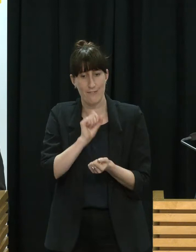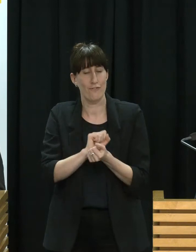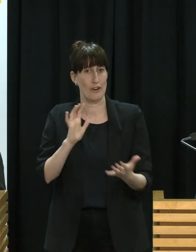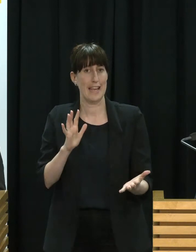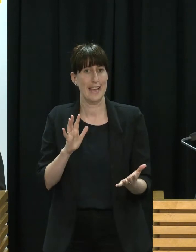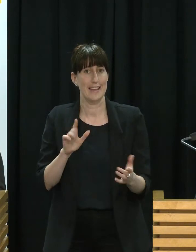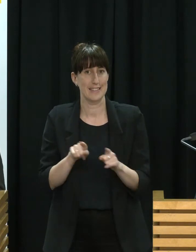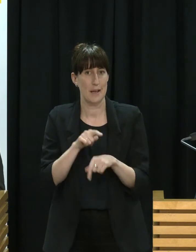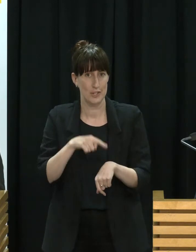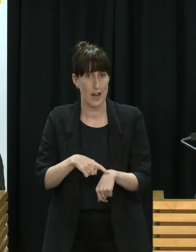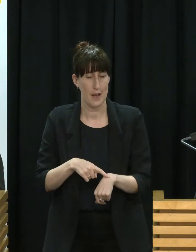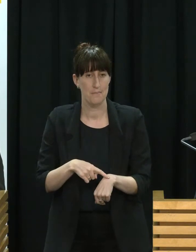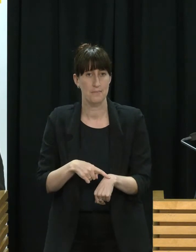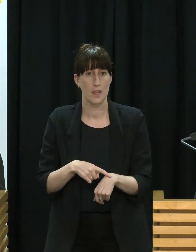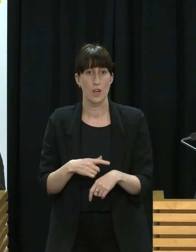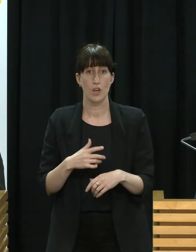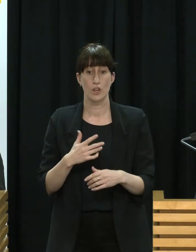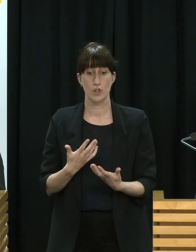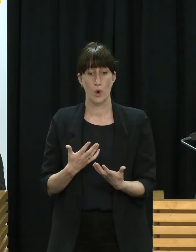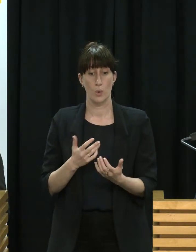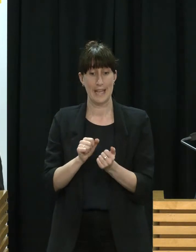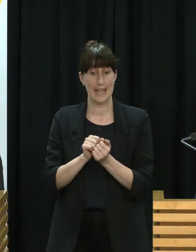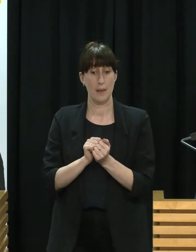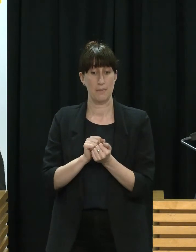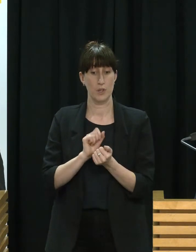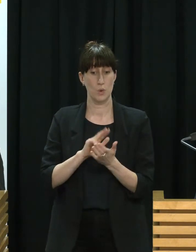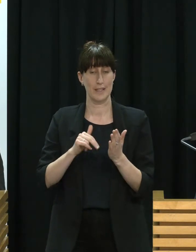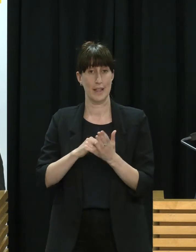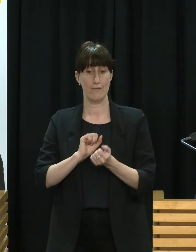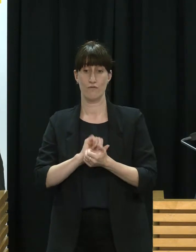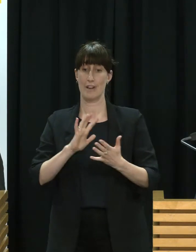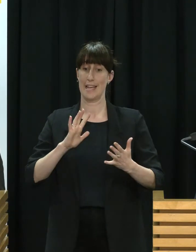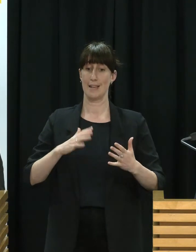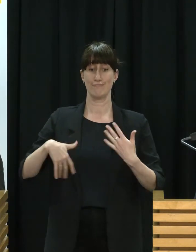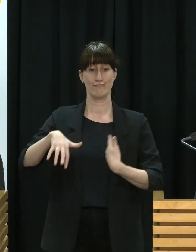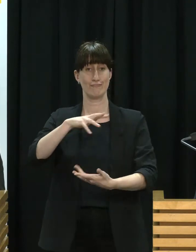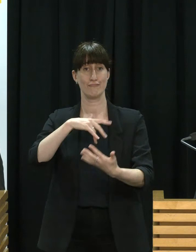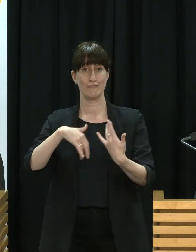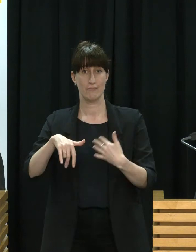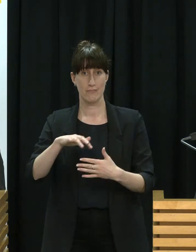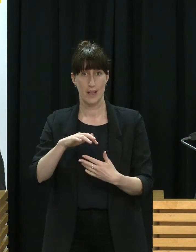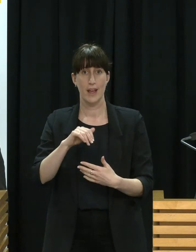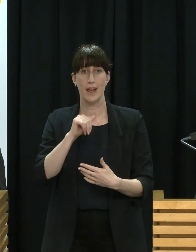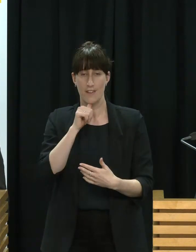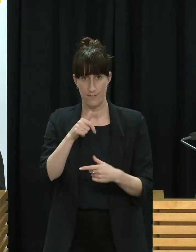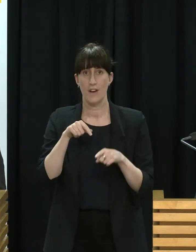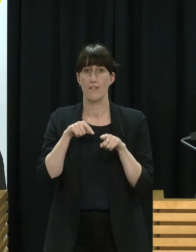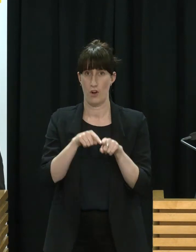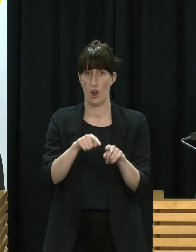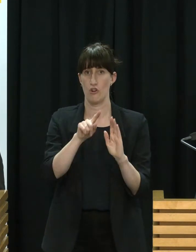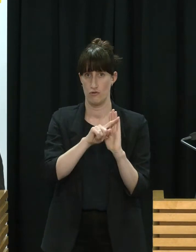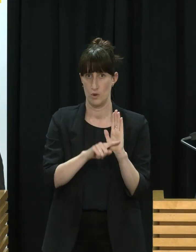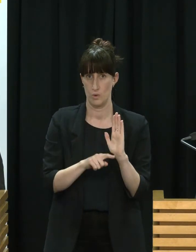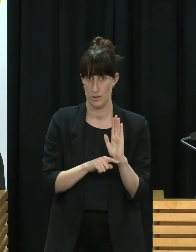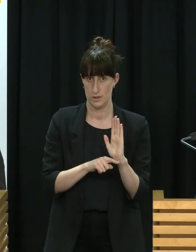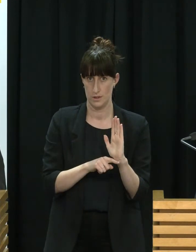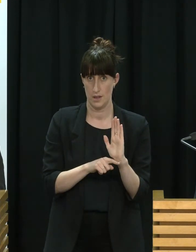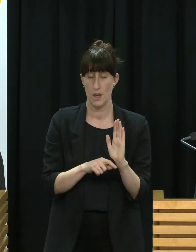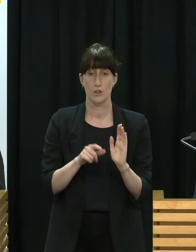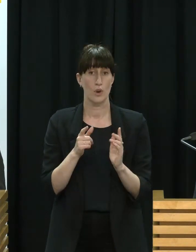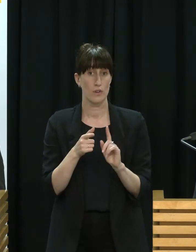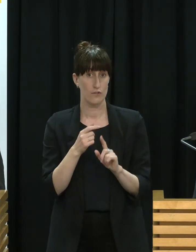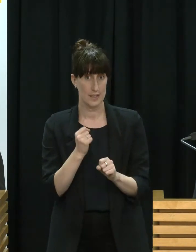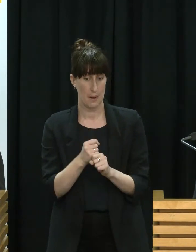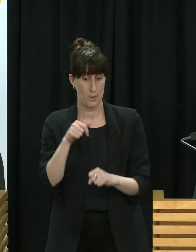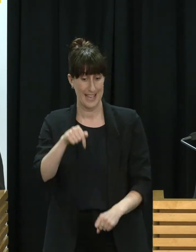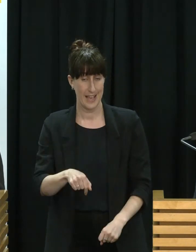when sick, etc. And in the case of Wellingtonians and people around the country who have been in Wellington over the weekend, doing what we're asking of you,